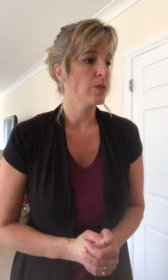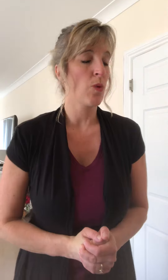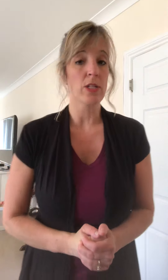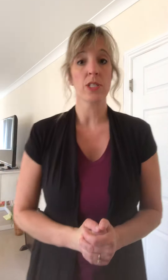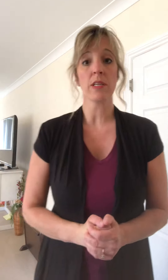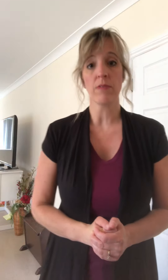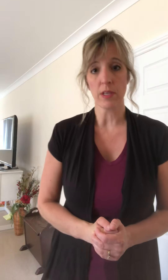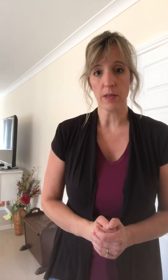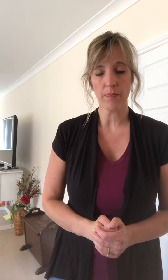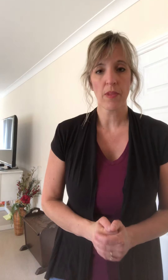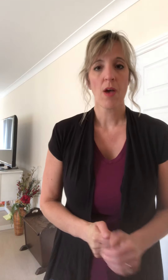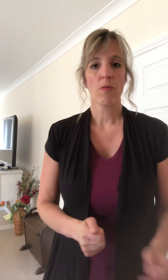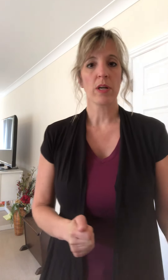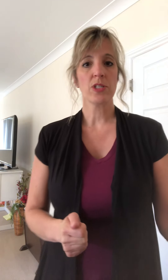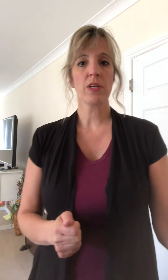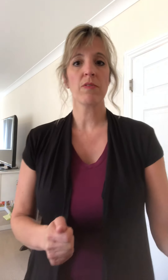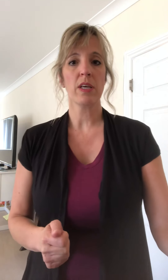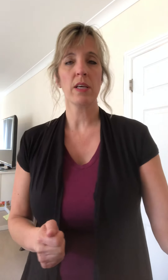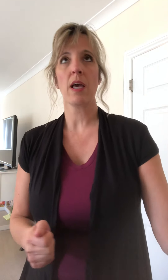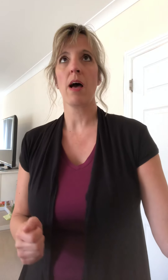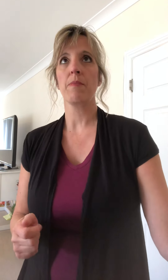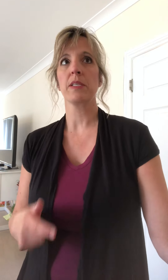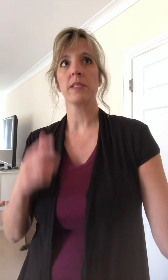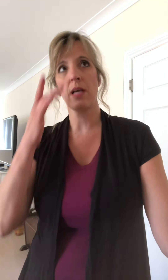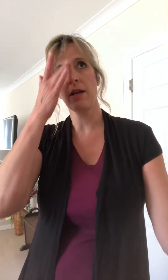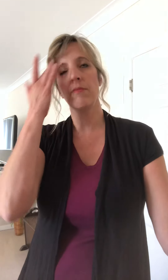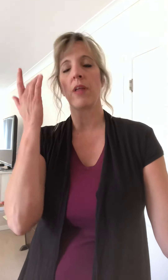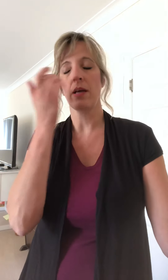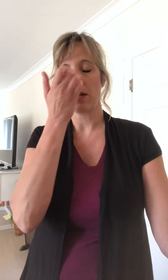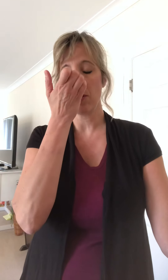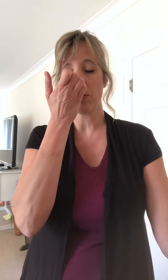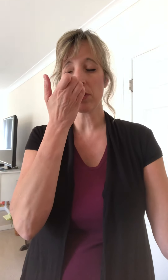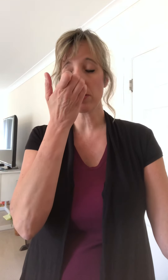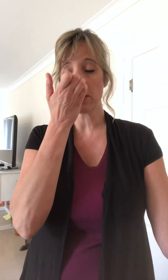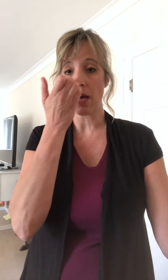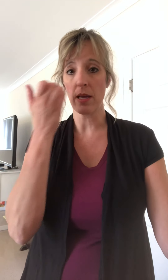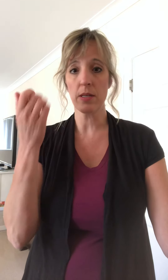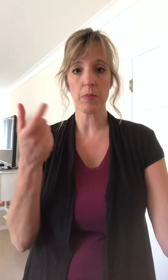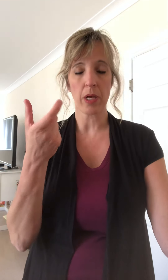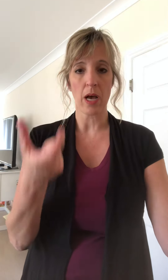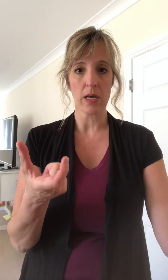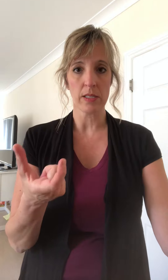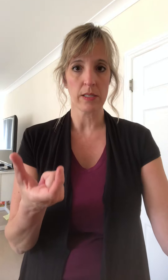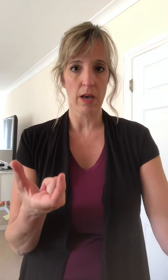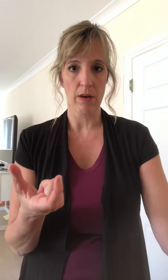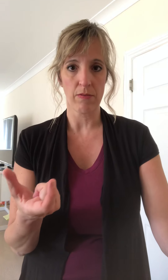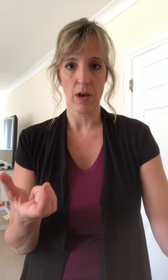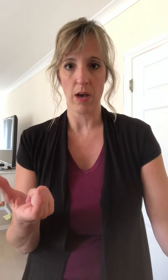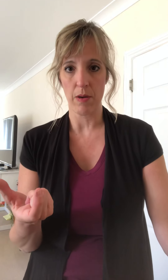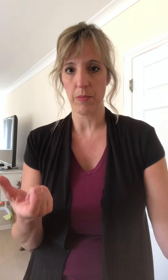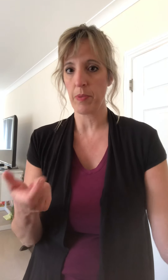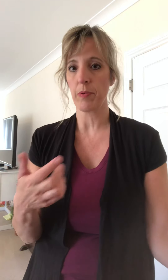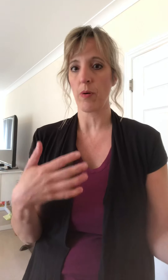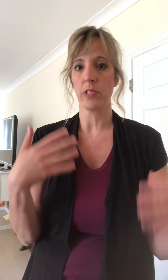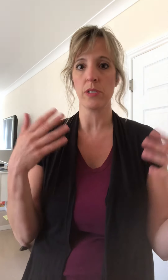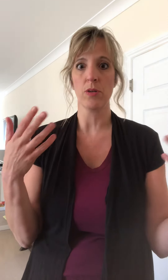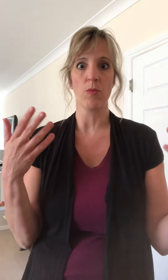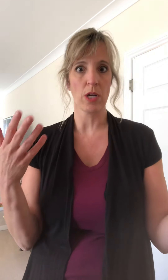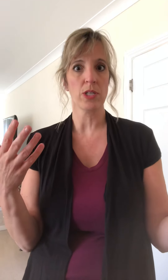watch TV. Watch TV, this is kind of like a newer sign because of people always, watching